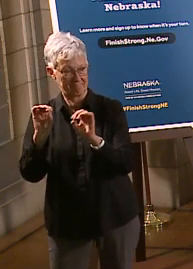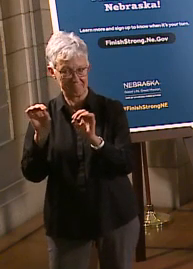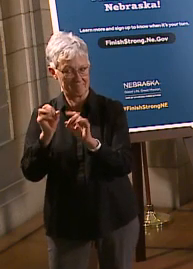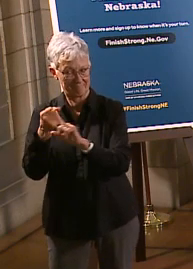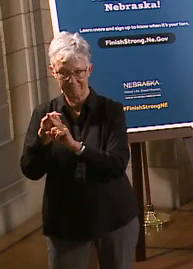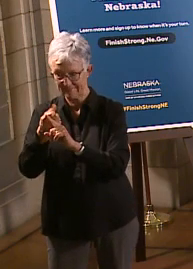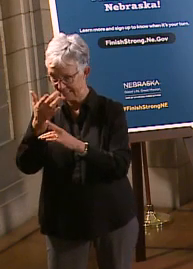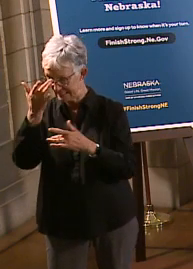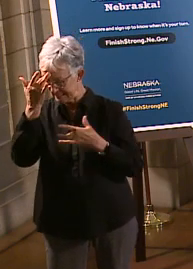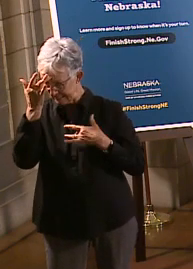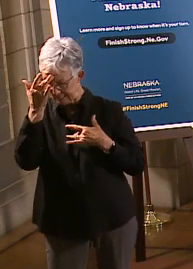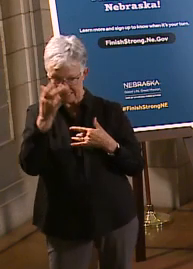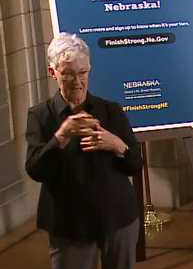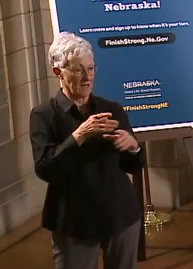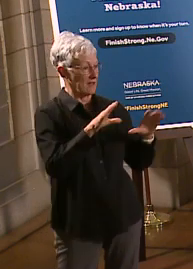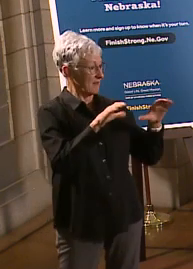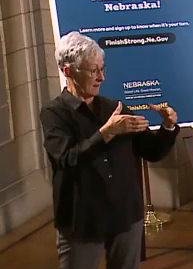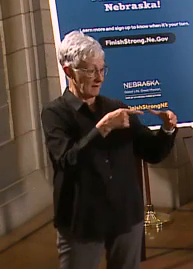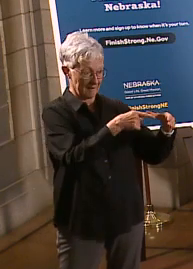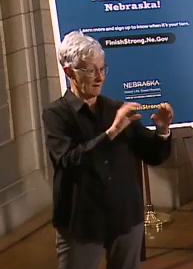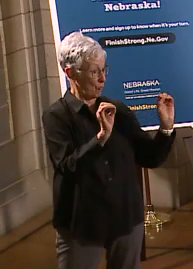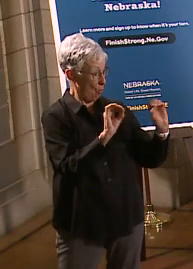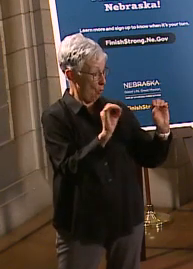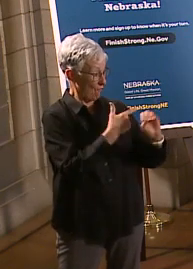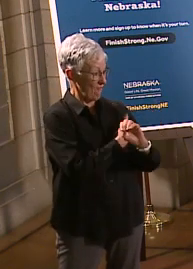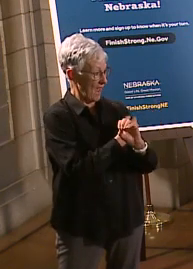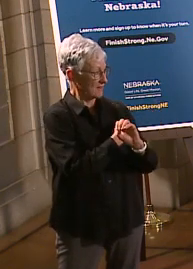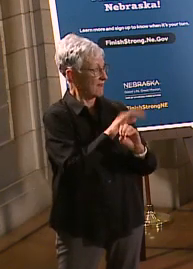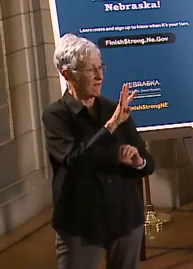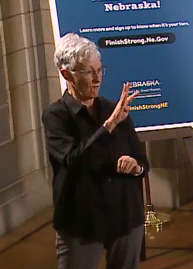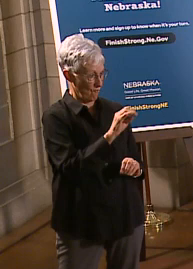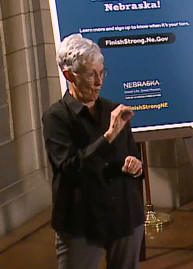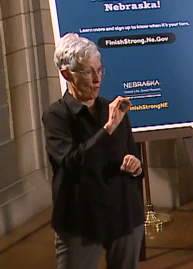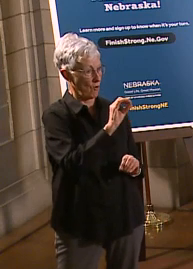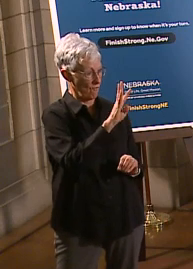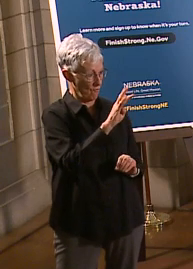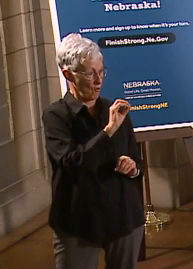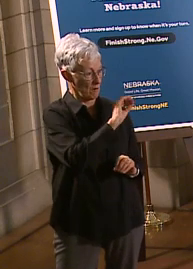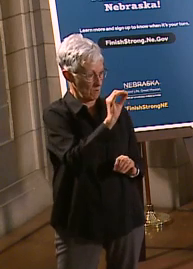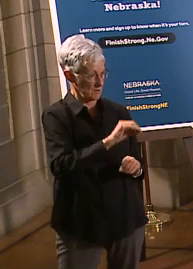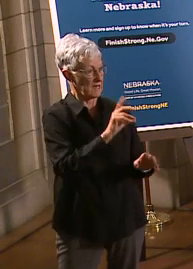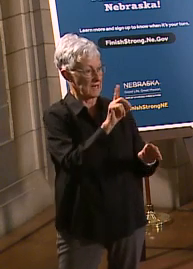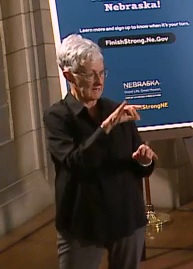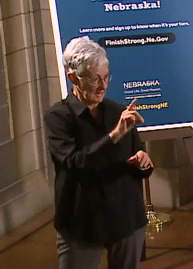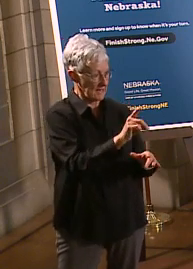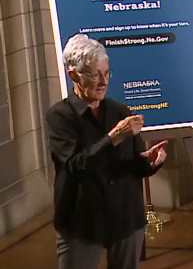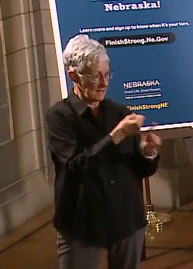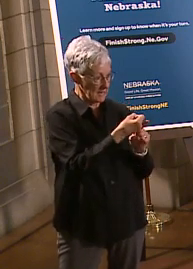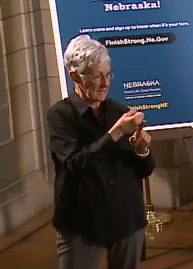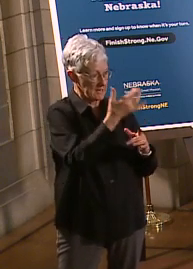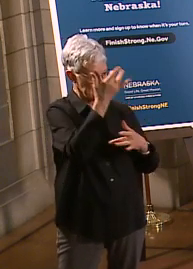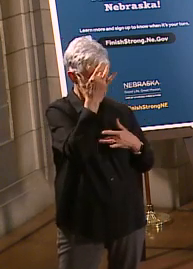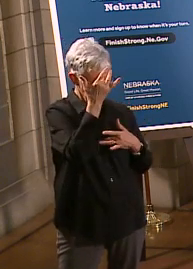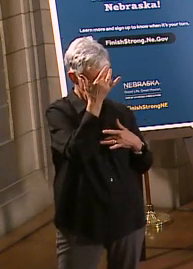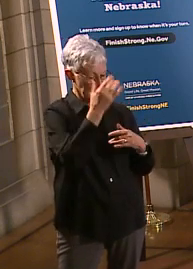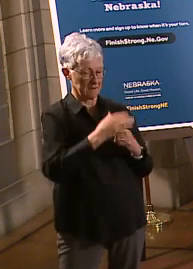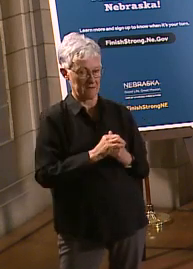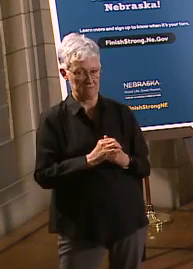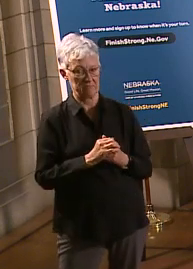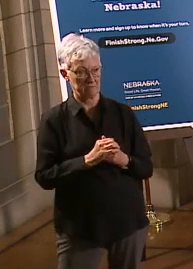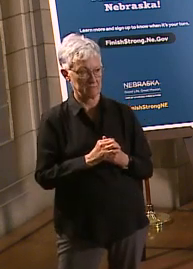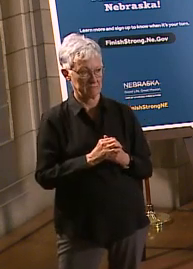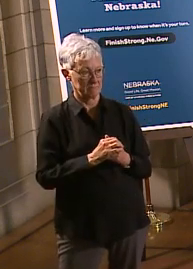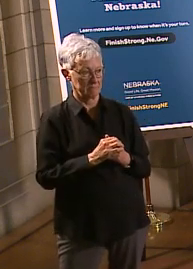get vaccinated, 40% came down with the virus. The group that did get vaccinated, not one person. So again, we want to continue to recognize